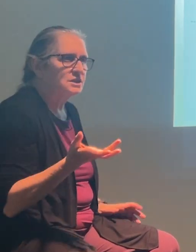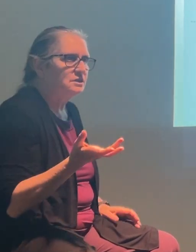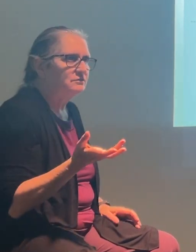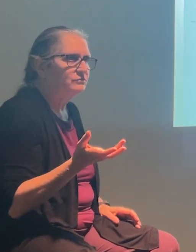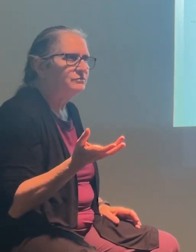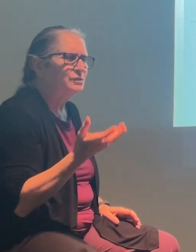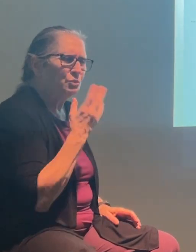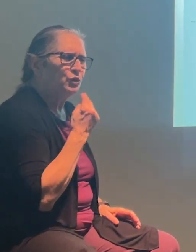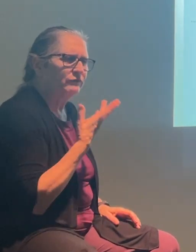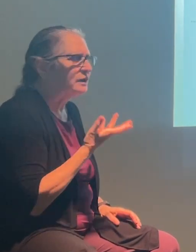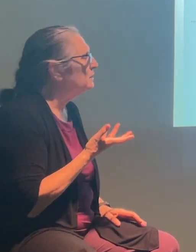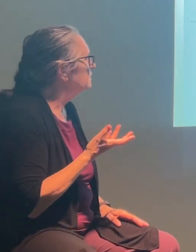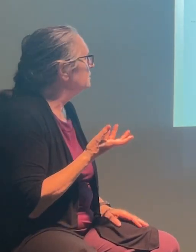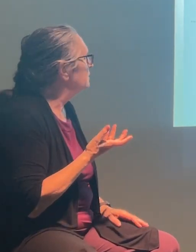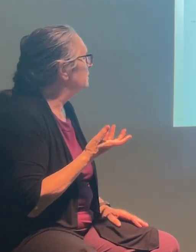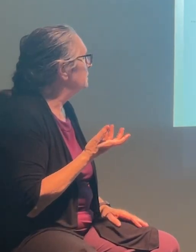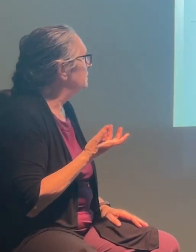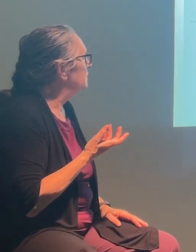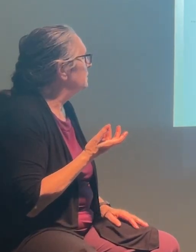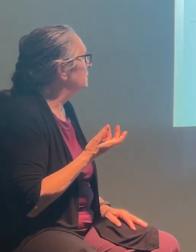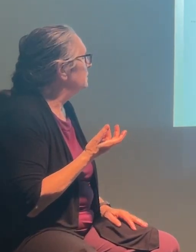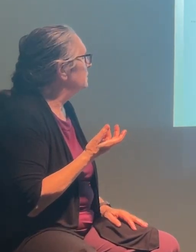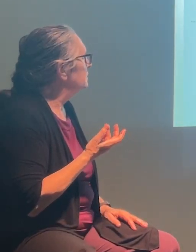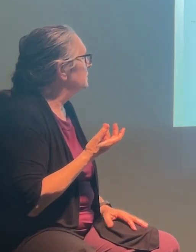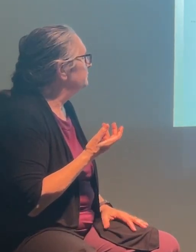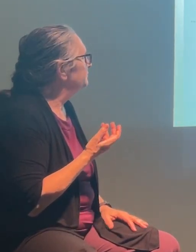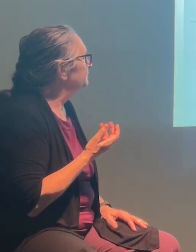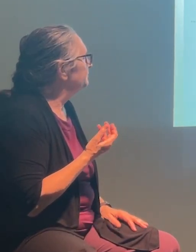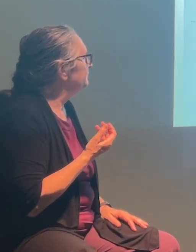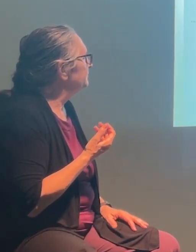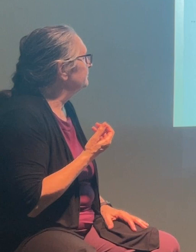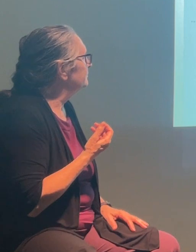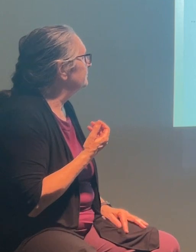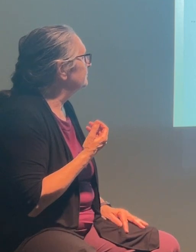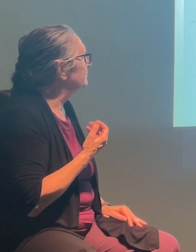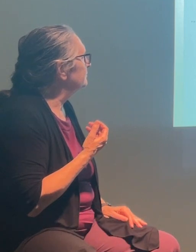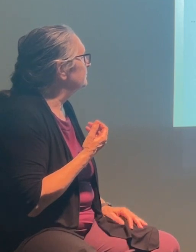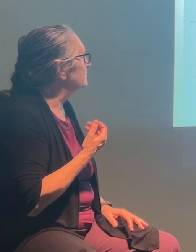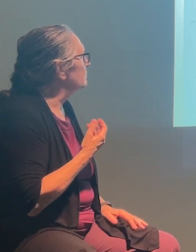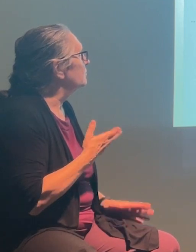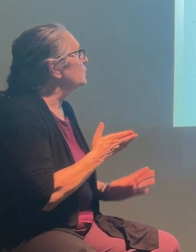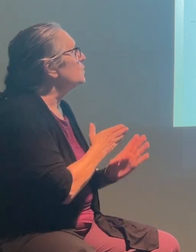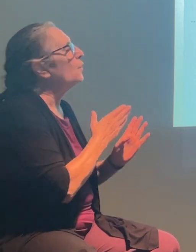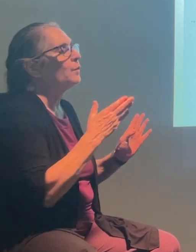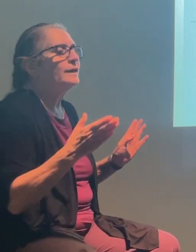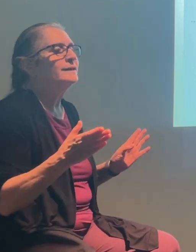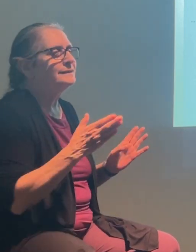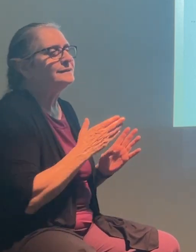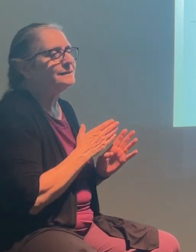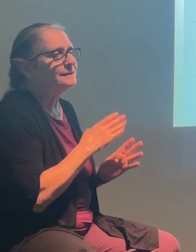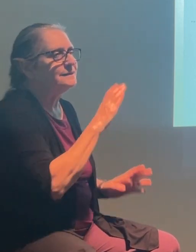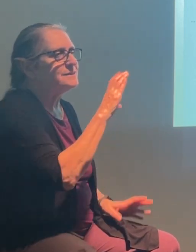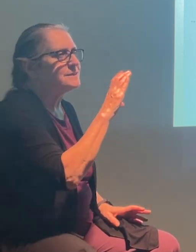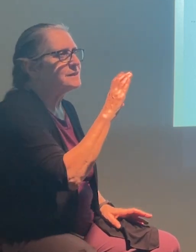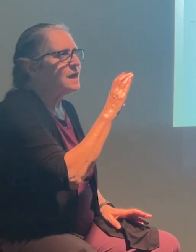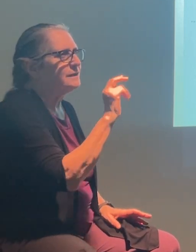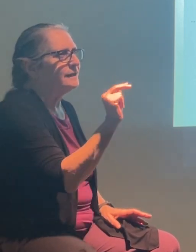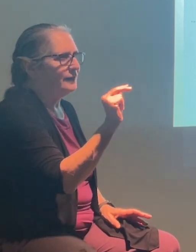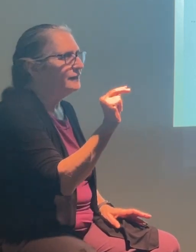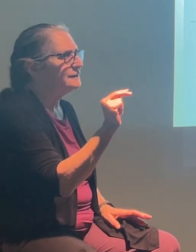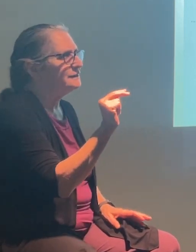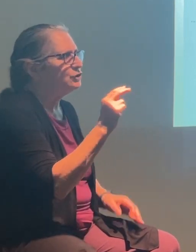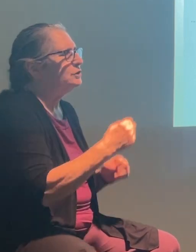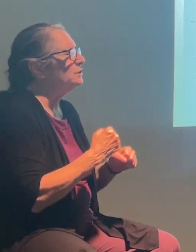beautiful. So now we're going to click, we're almost done. So the Condé Nast years were extremely successful,